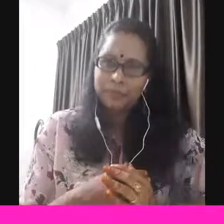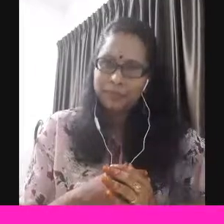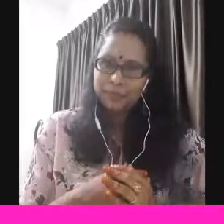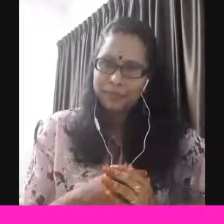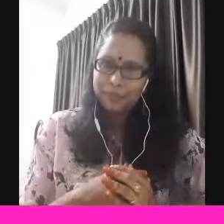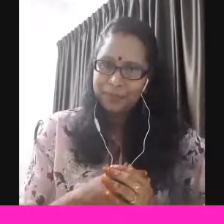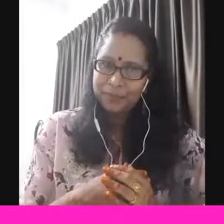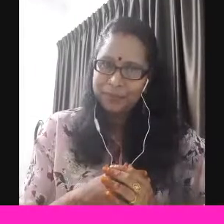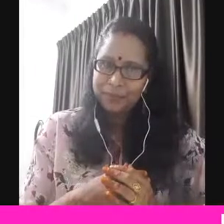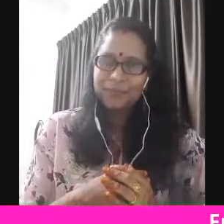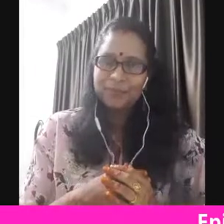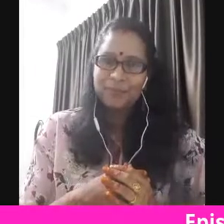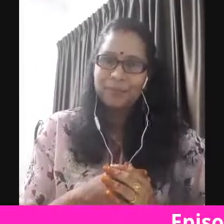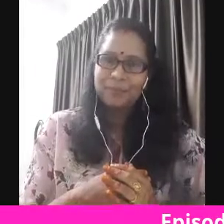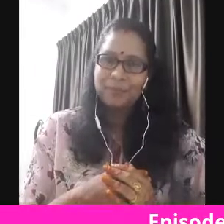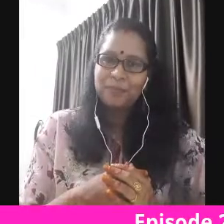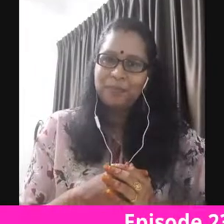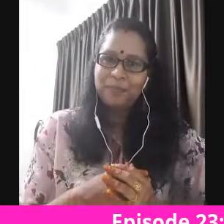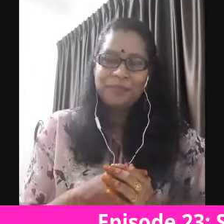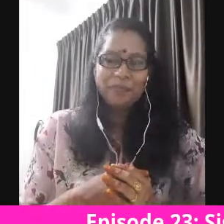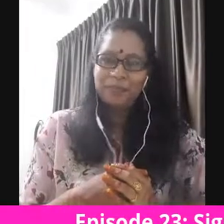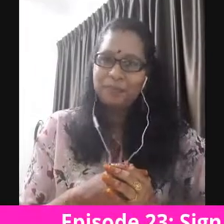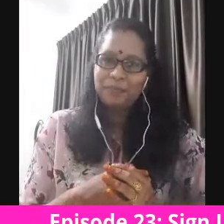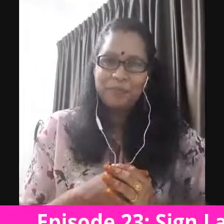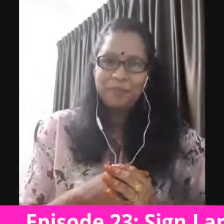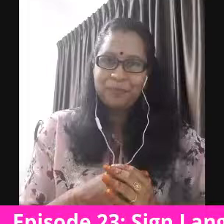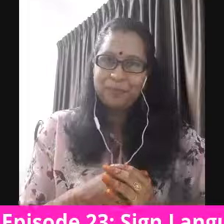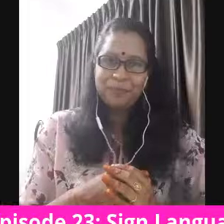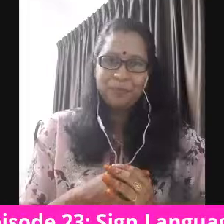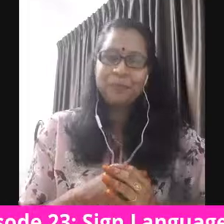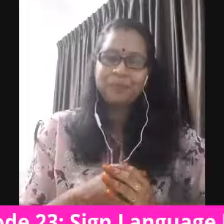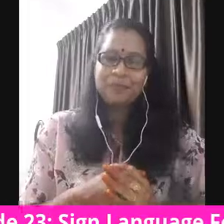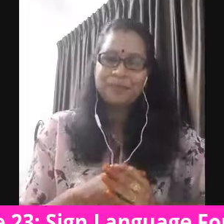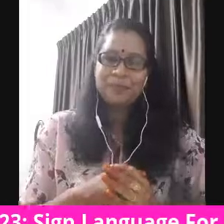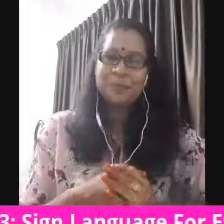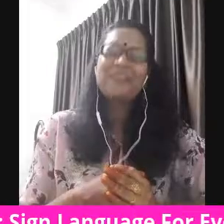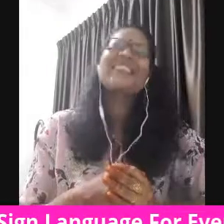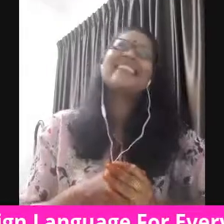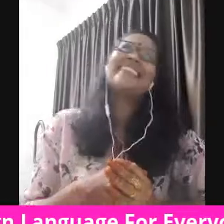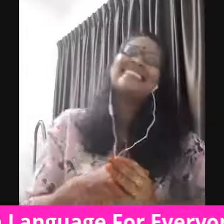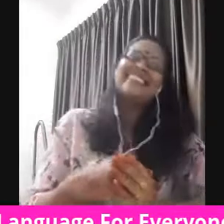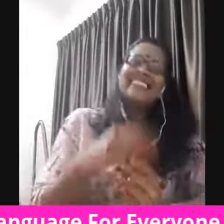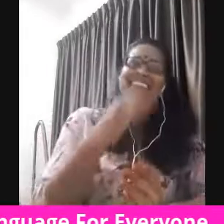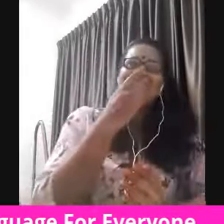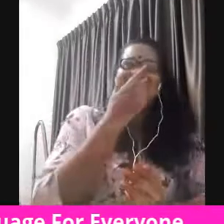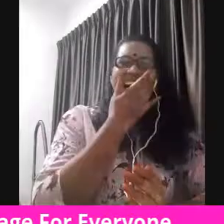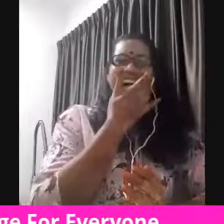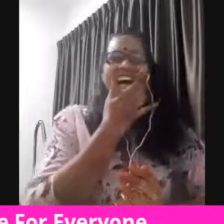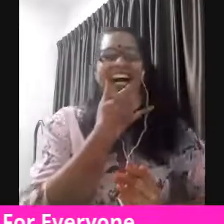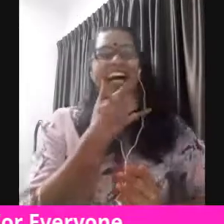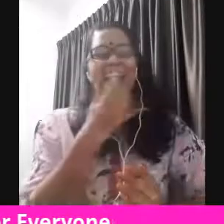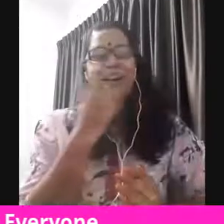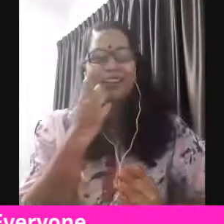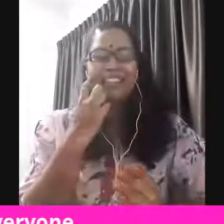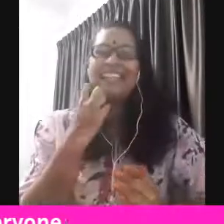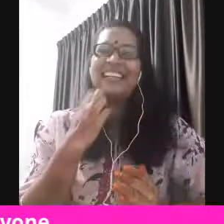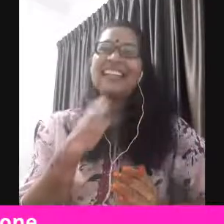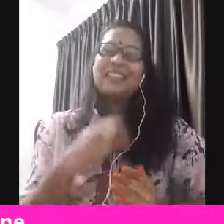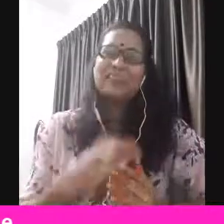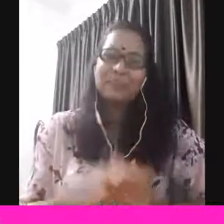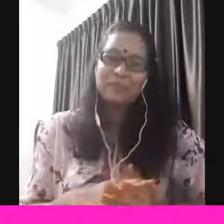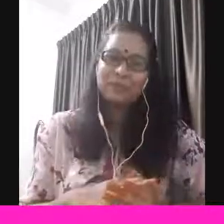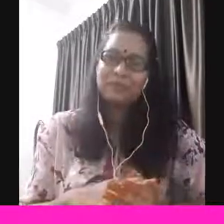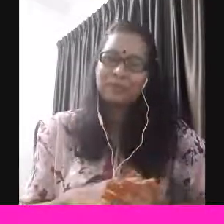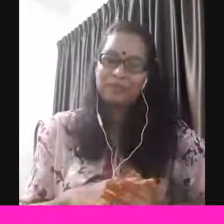that's quite easy to interact. But you are a science teacher. Tell me about that. I mean, science is basically lots